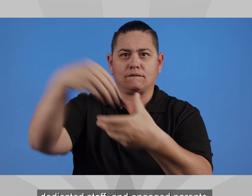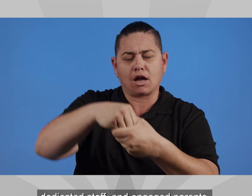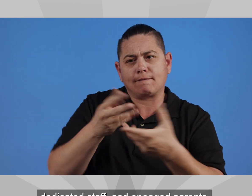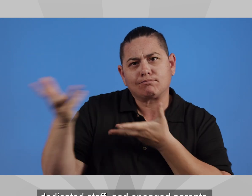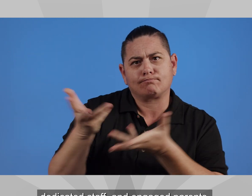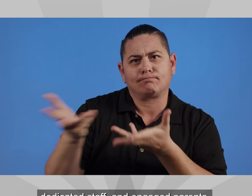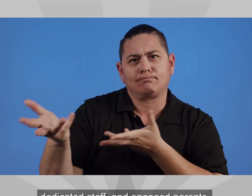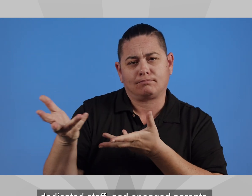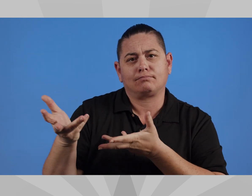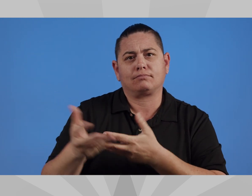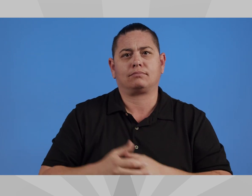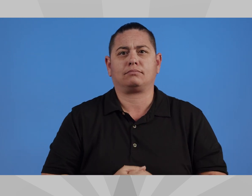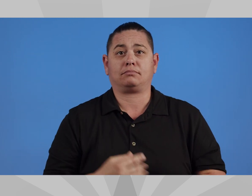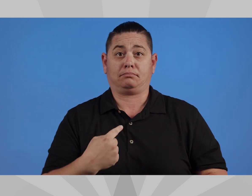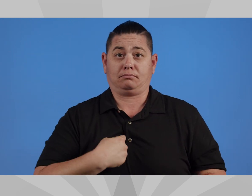and engaged parents.